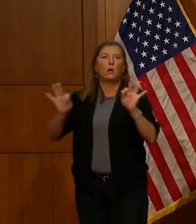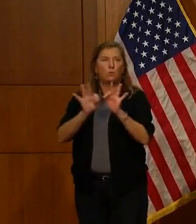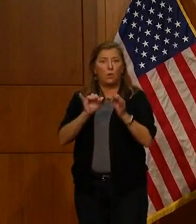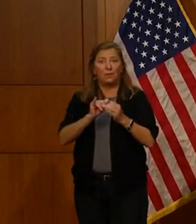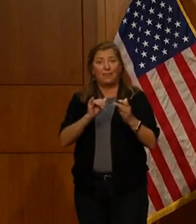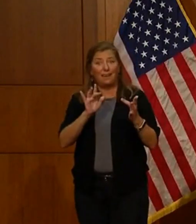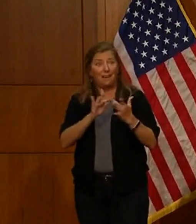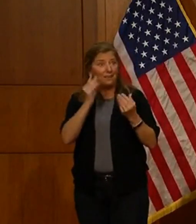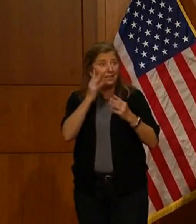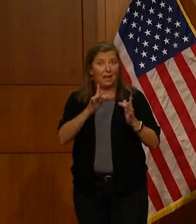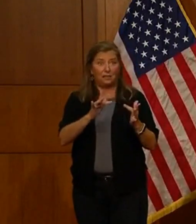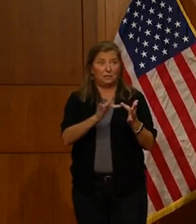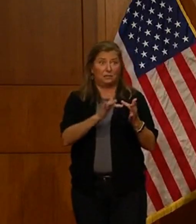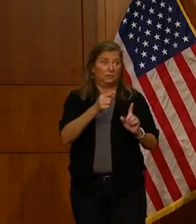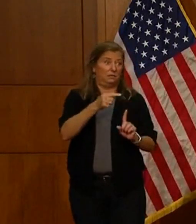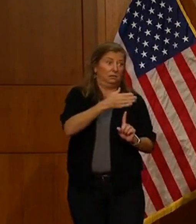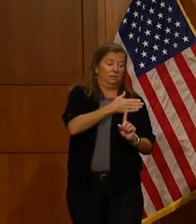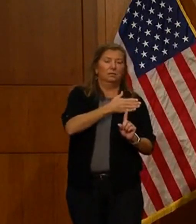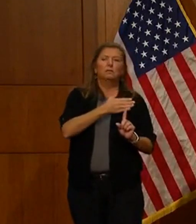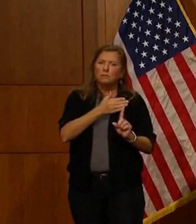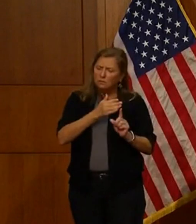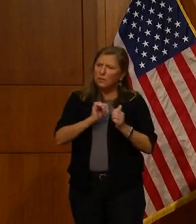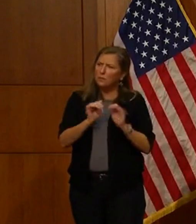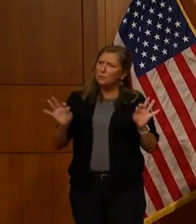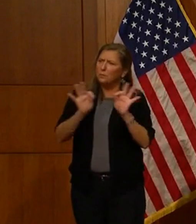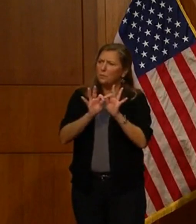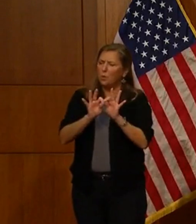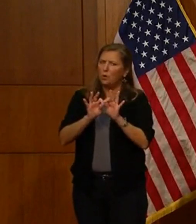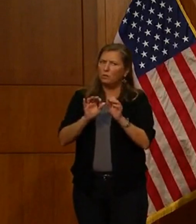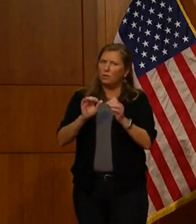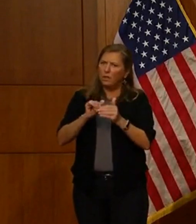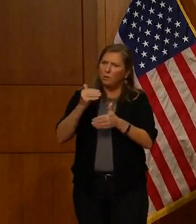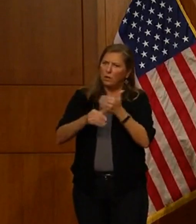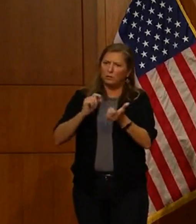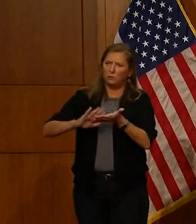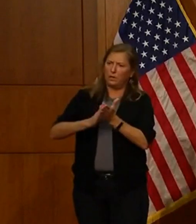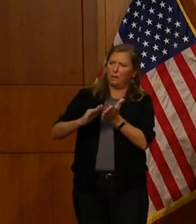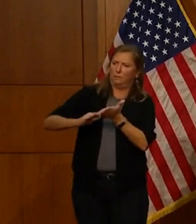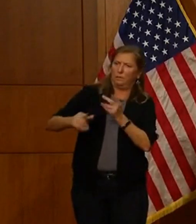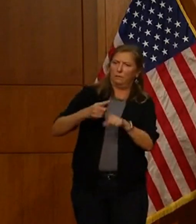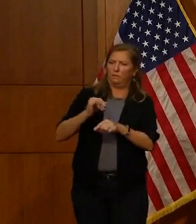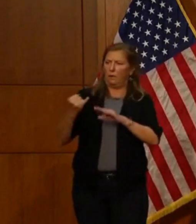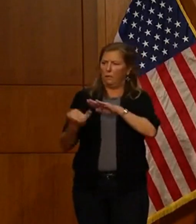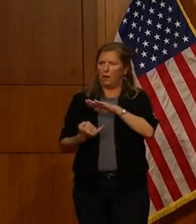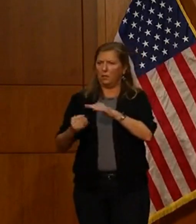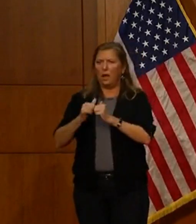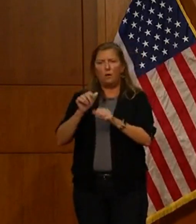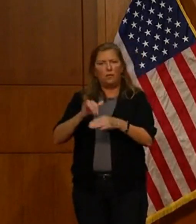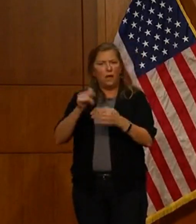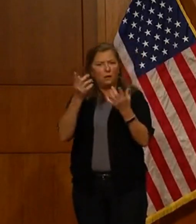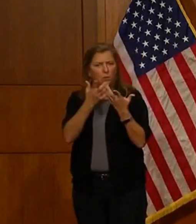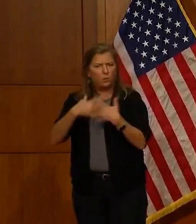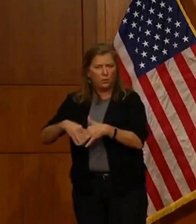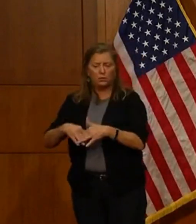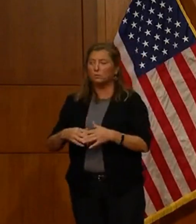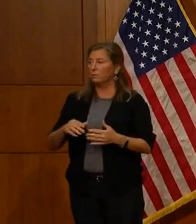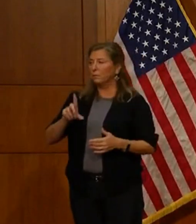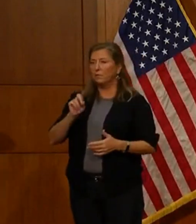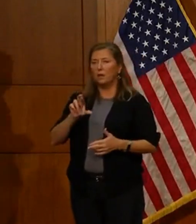tracing is and how the process to be cleared to leave isolation works. Dr. Avula, thank you,